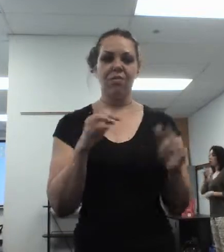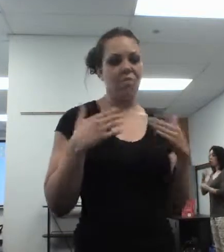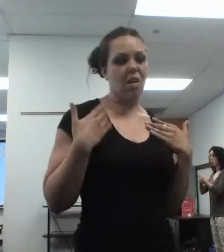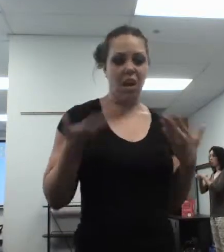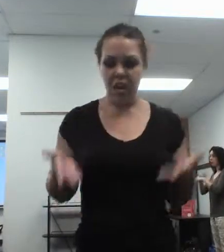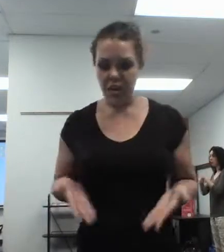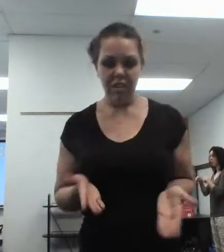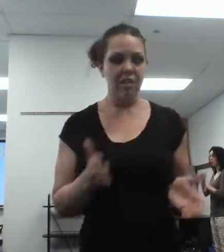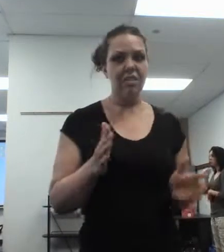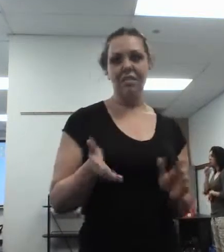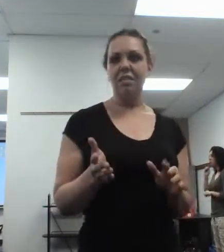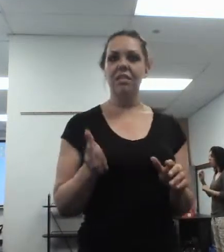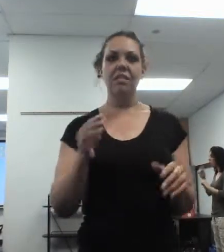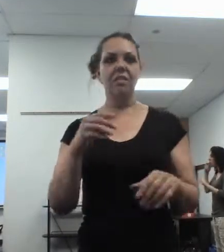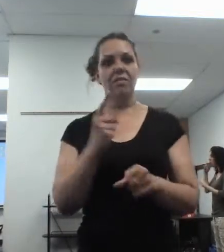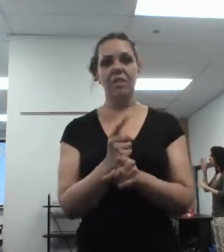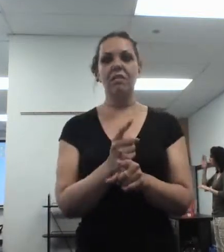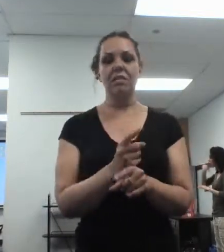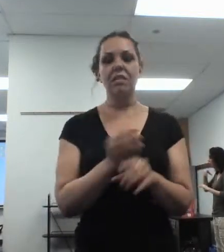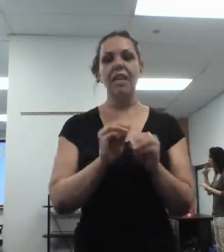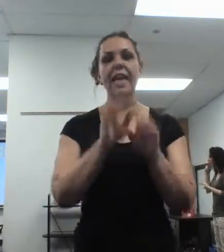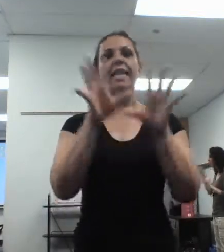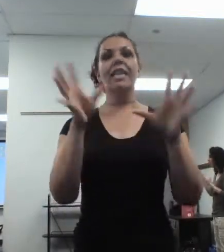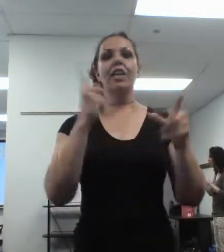make no sense. Clear, crisp sign production. 3.